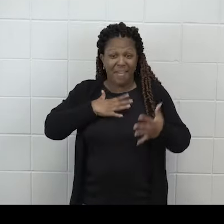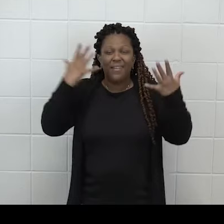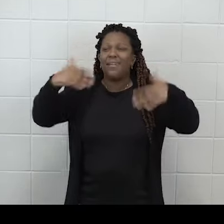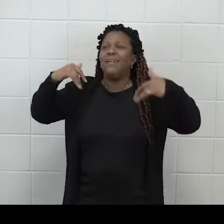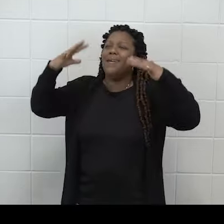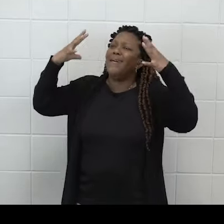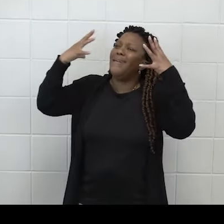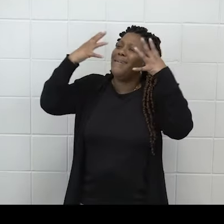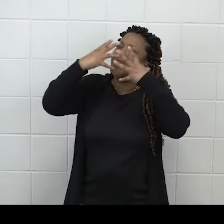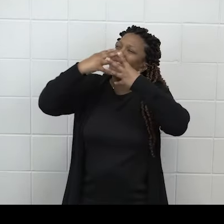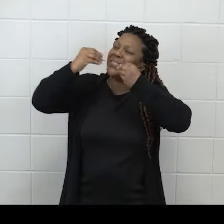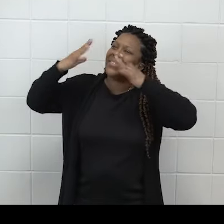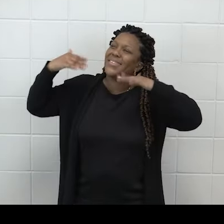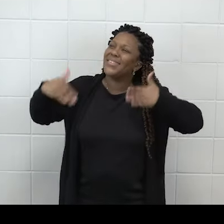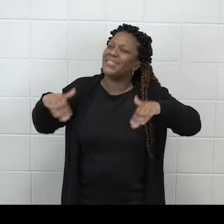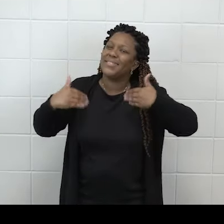altogether lovely,